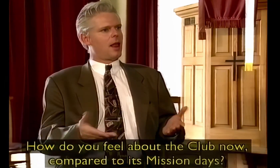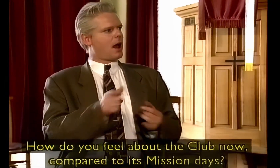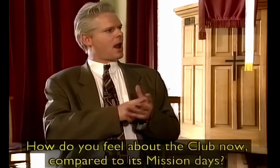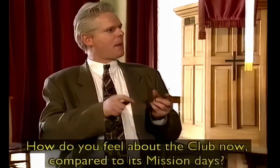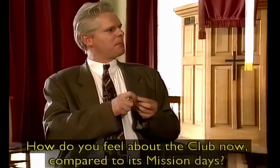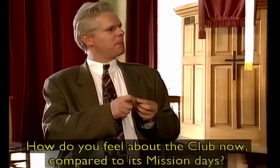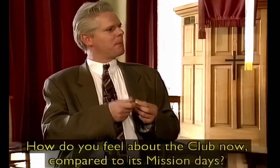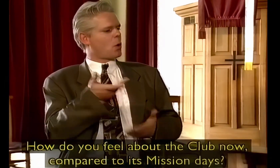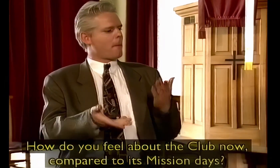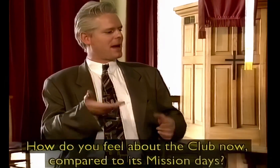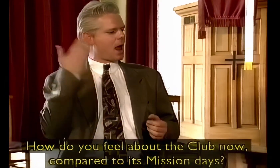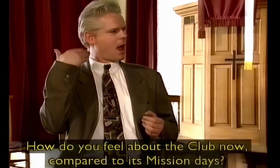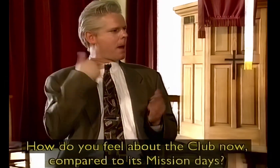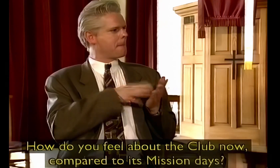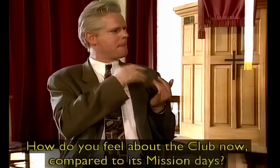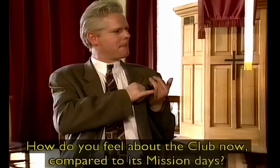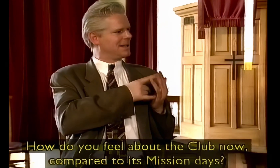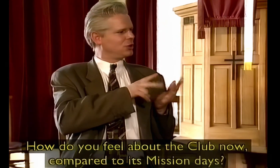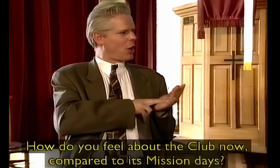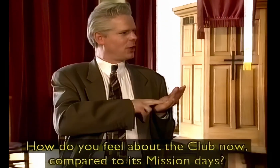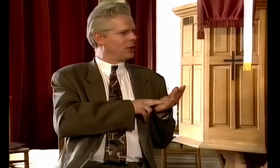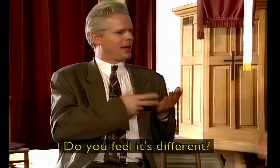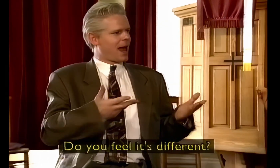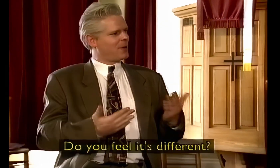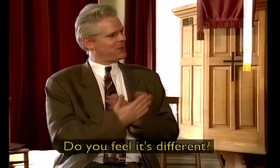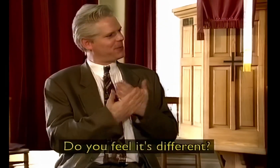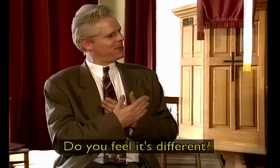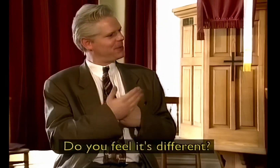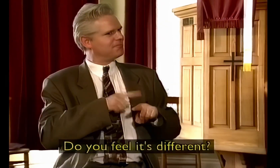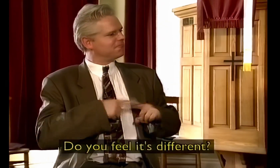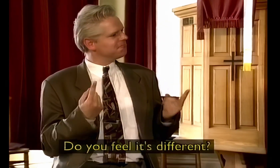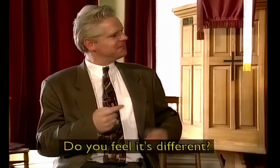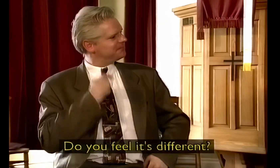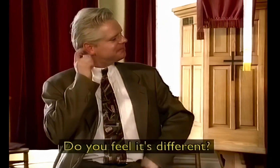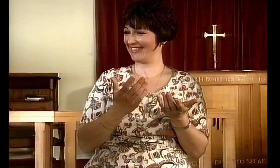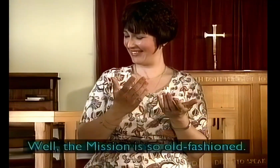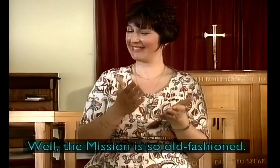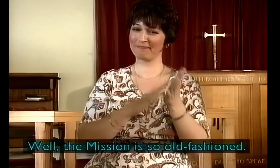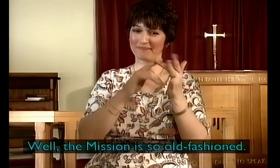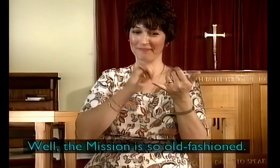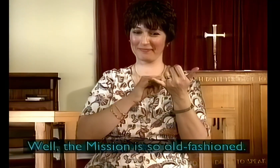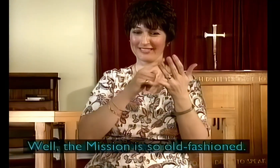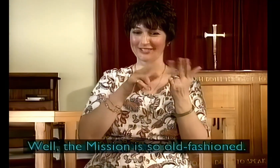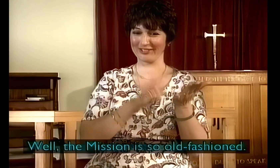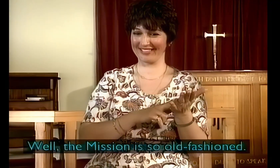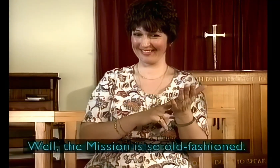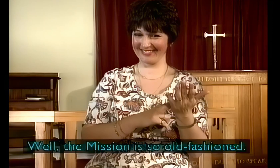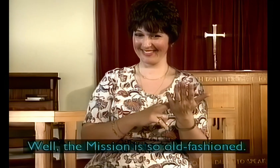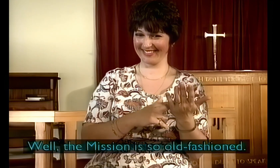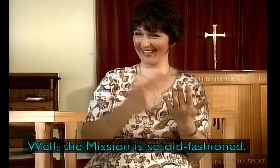So how do you feel about the club now compared to its mission days? Do you feel it's different? Well, the mission is